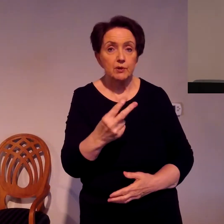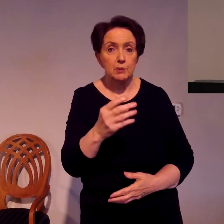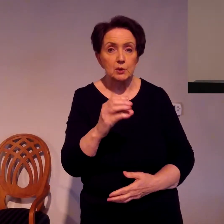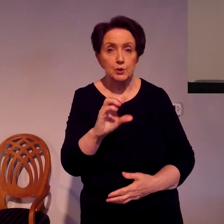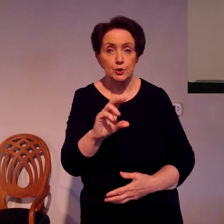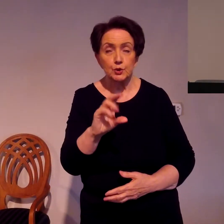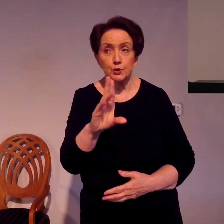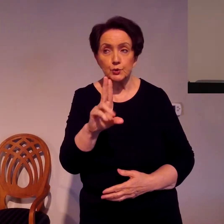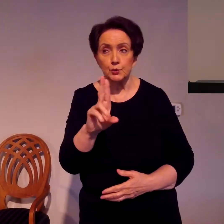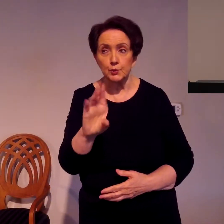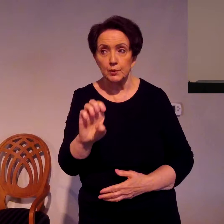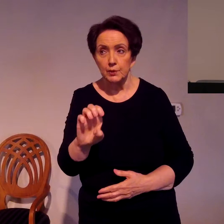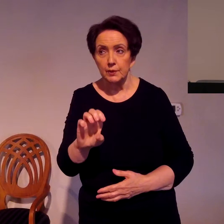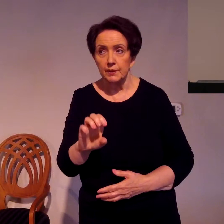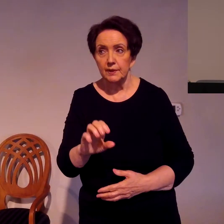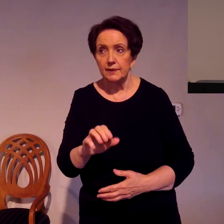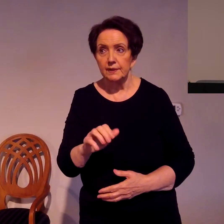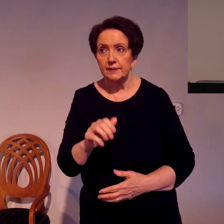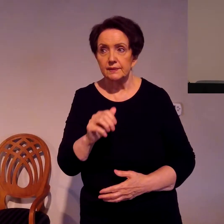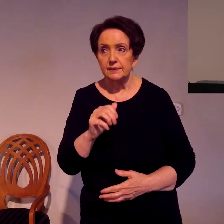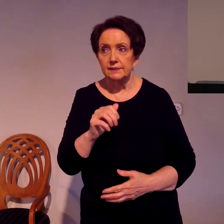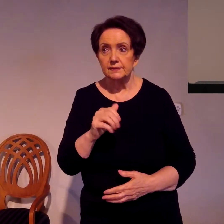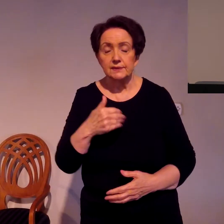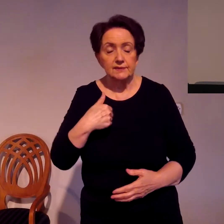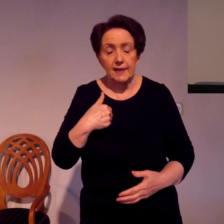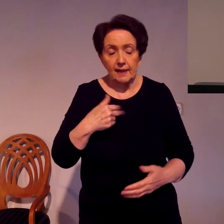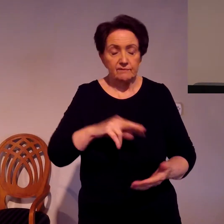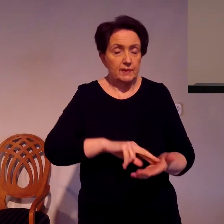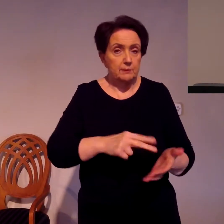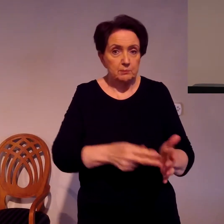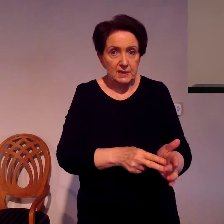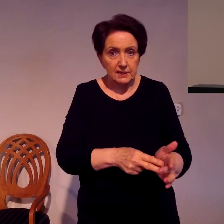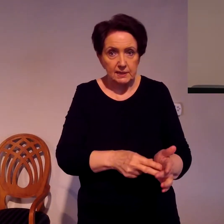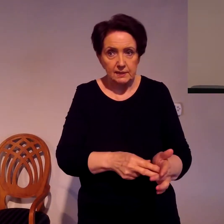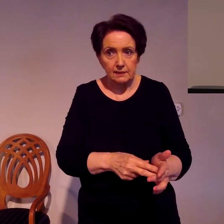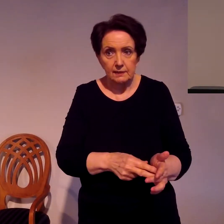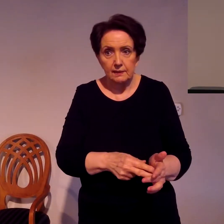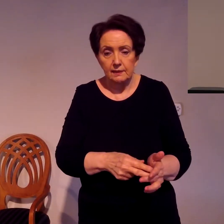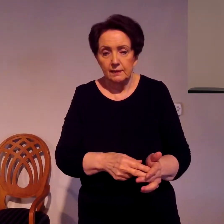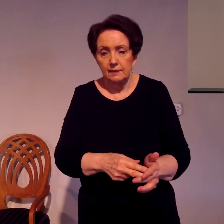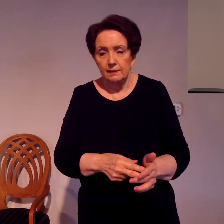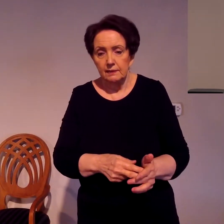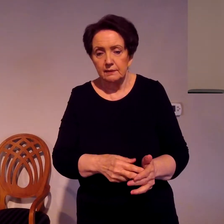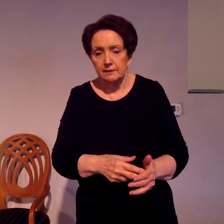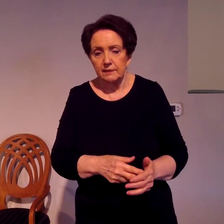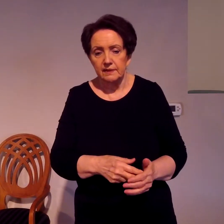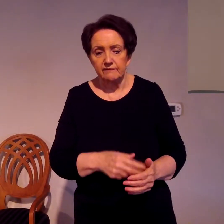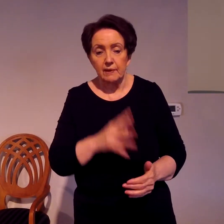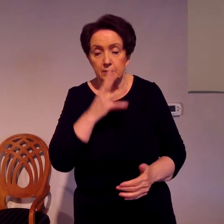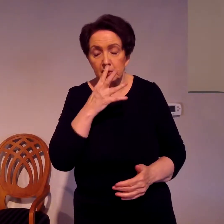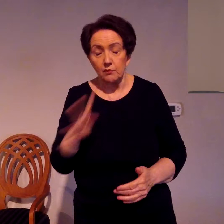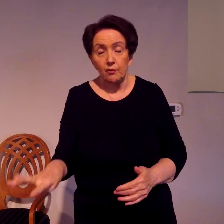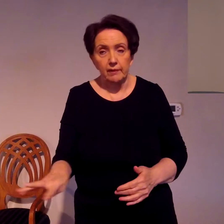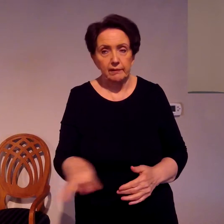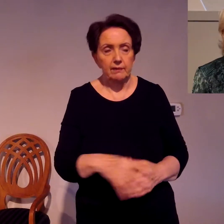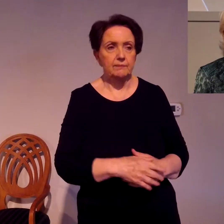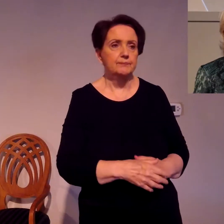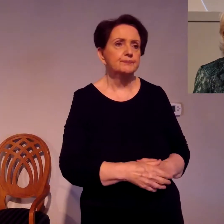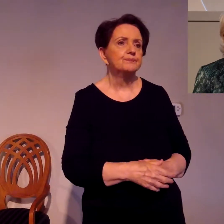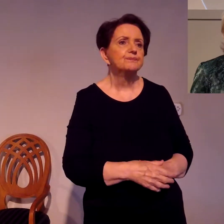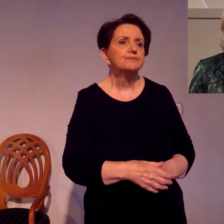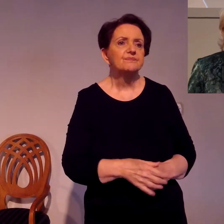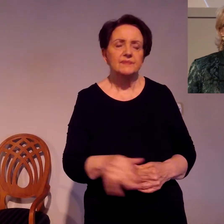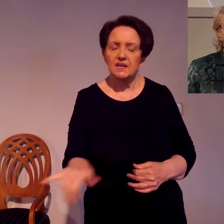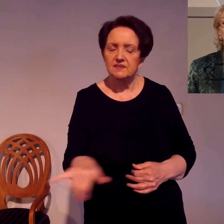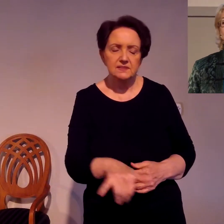actually doesn't carry the meaning that it would maybe carry if I'm just doing the dishes and not paying attention.